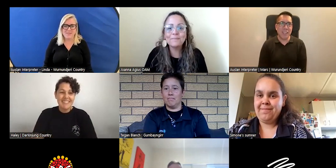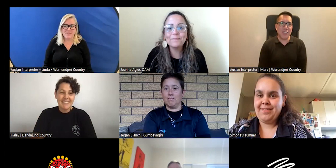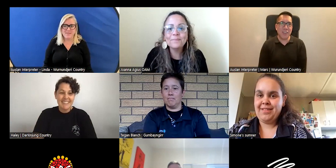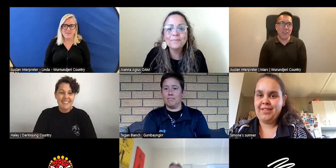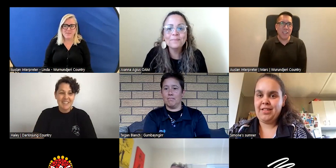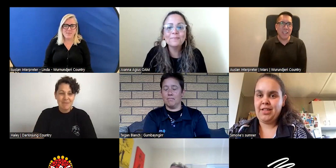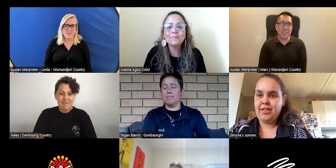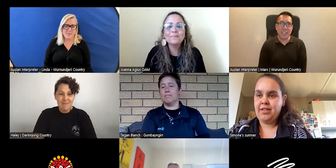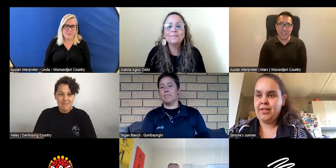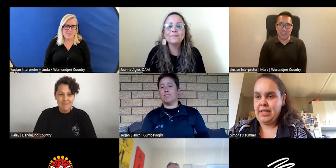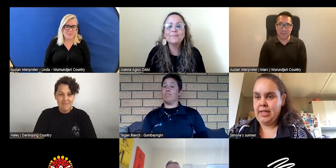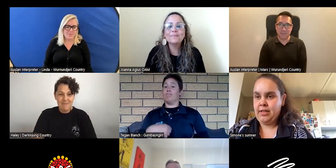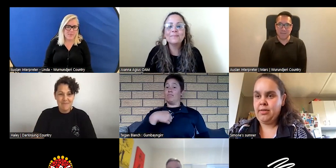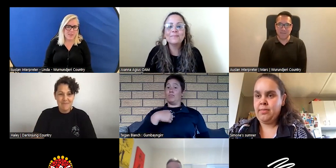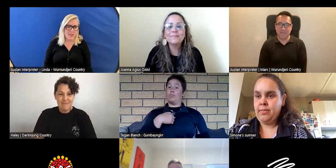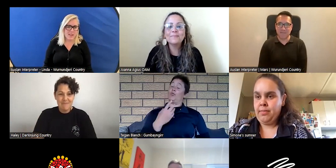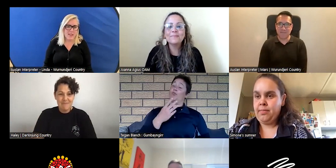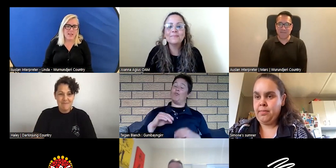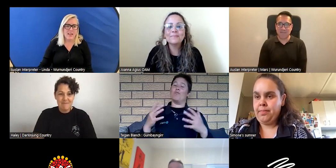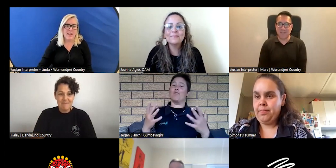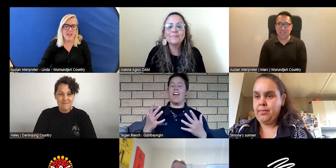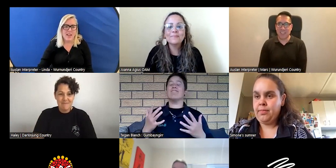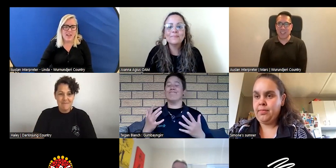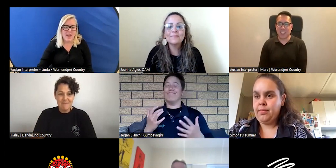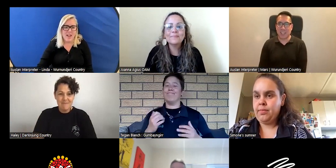Hayley. Thank you. Now, Tegan.